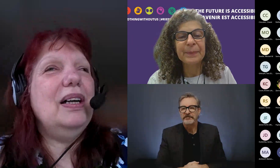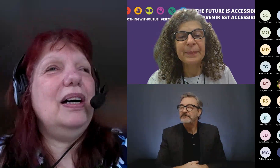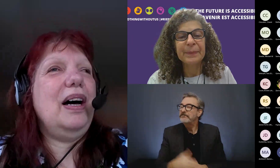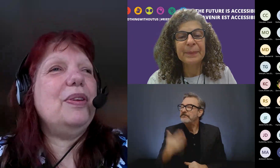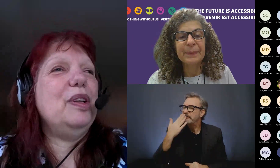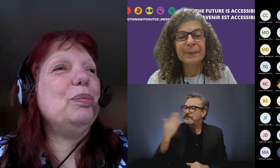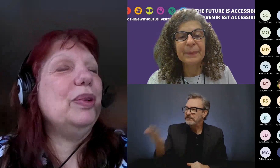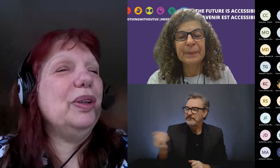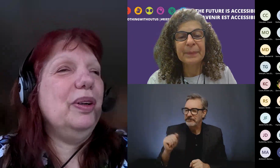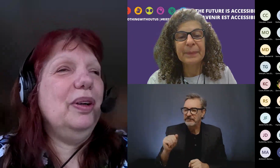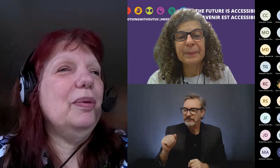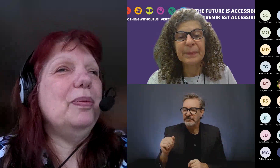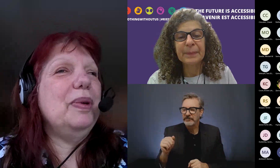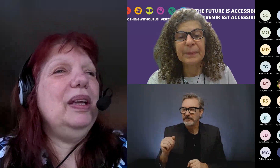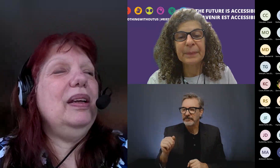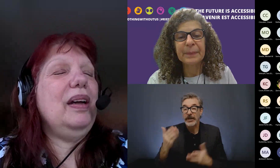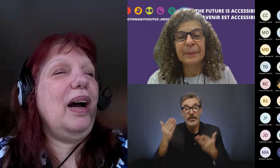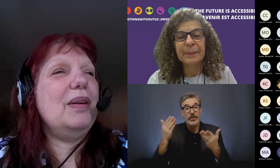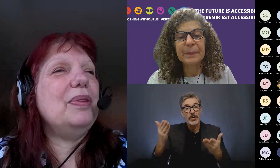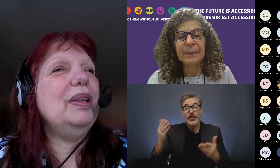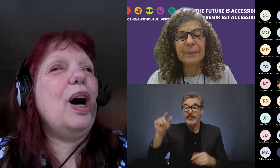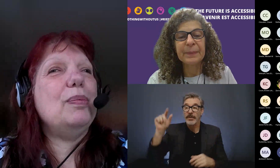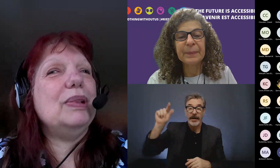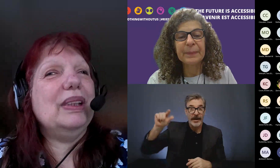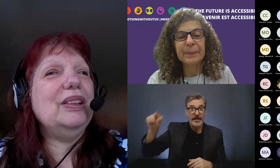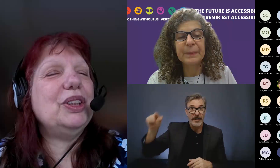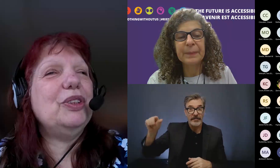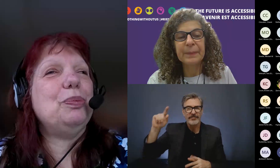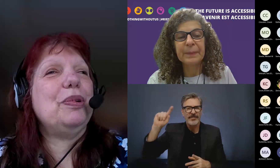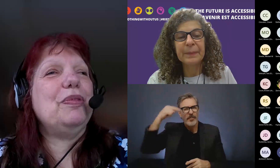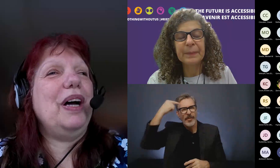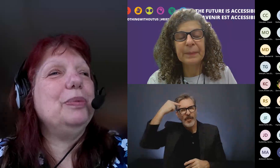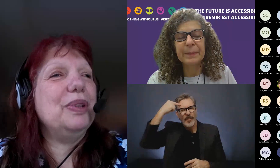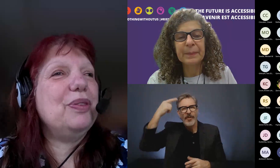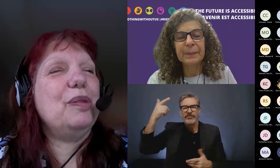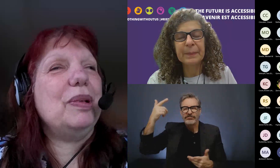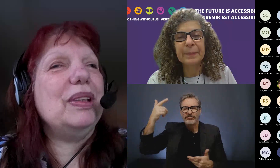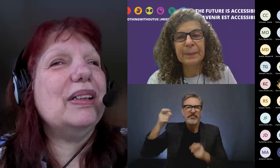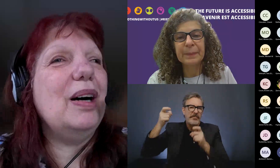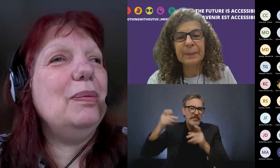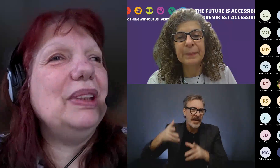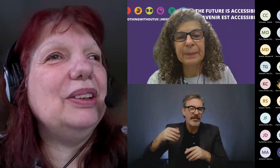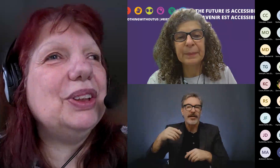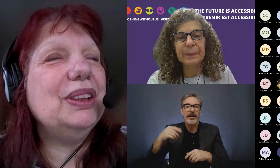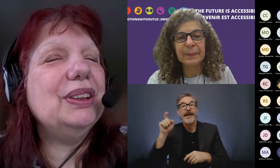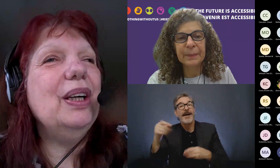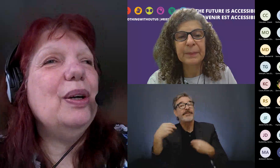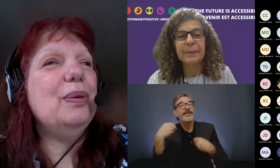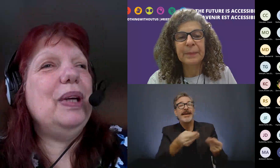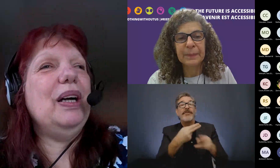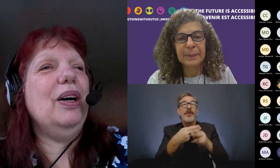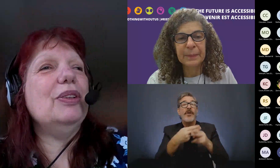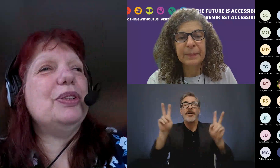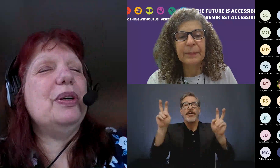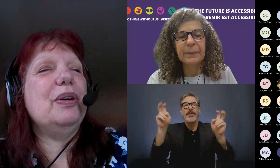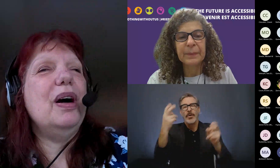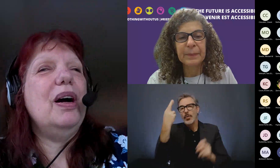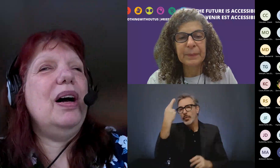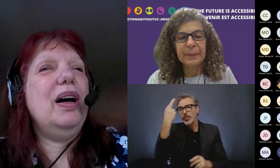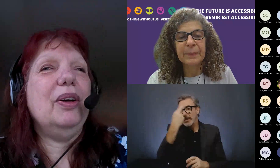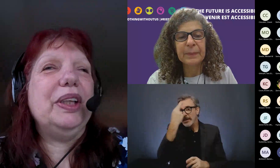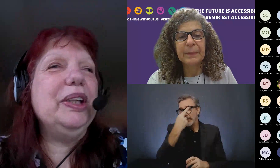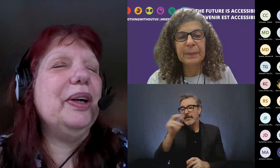that as an employer, we have an obligation to provide reasonable accommodations. We